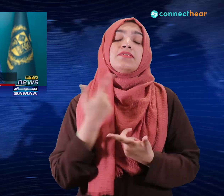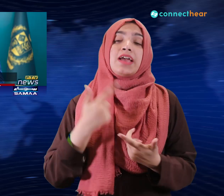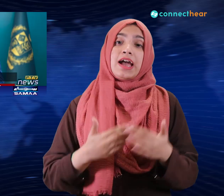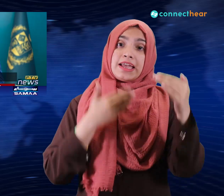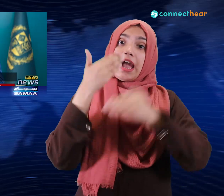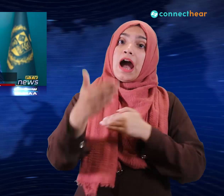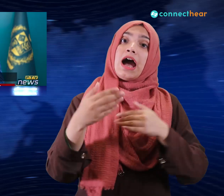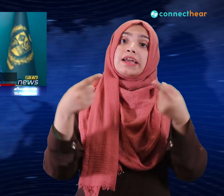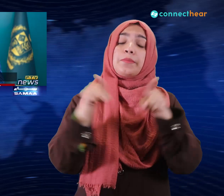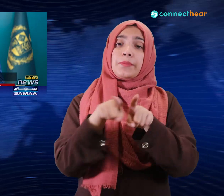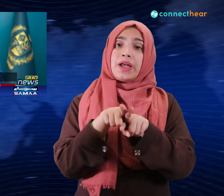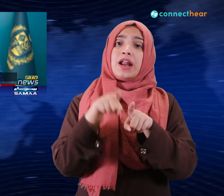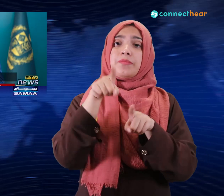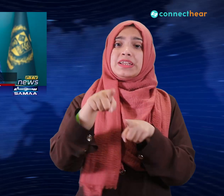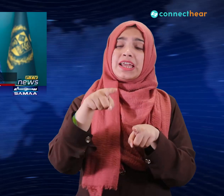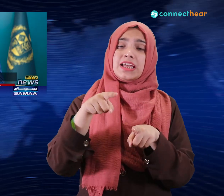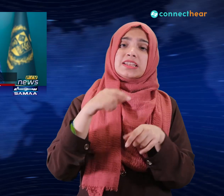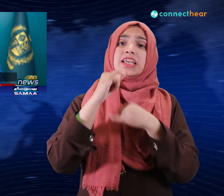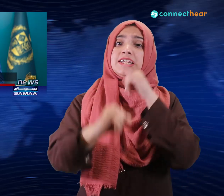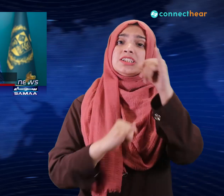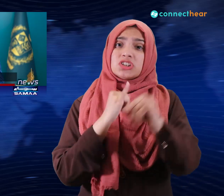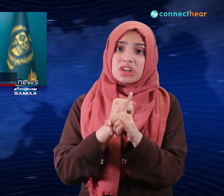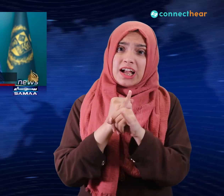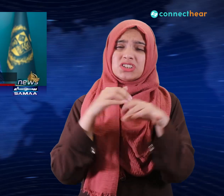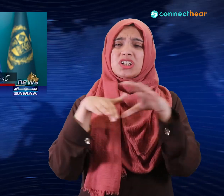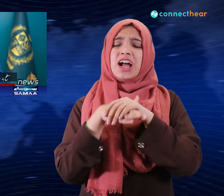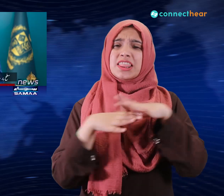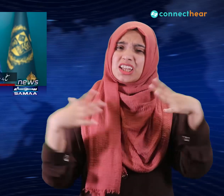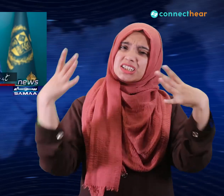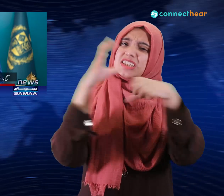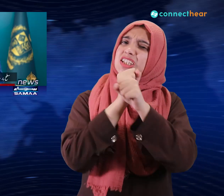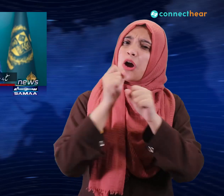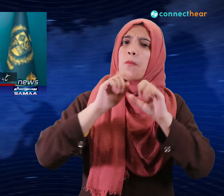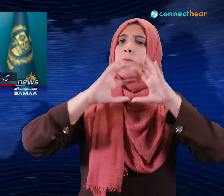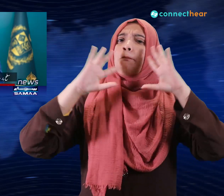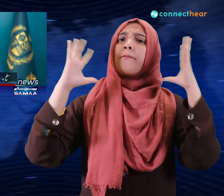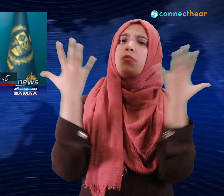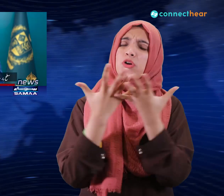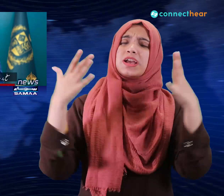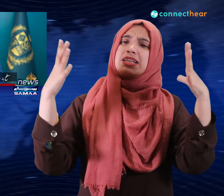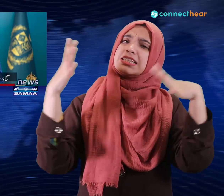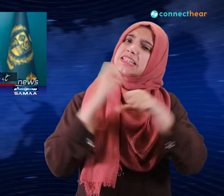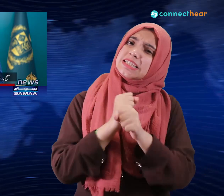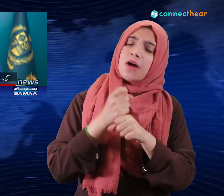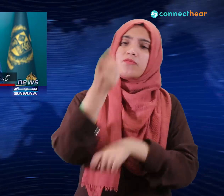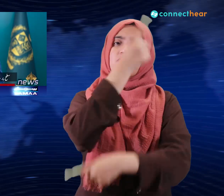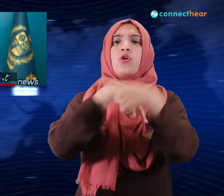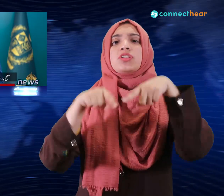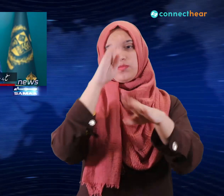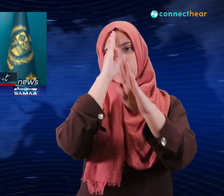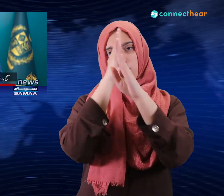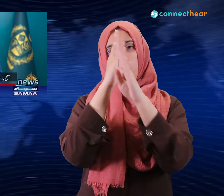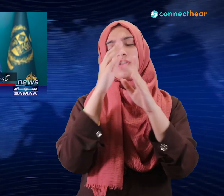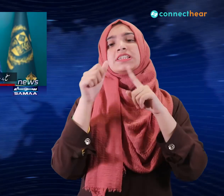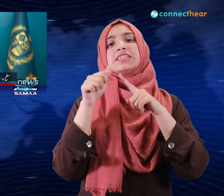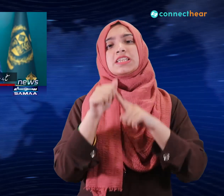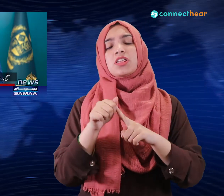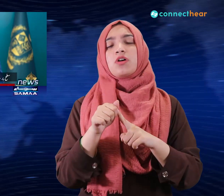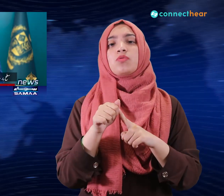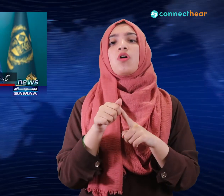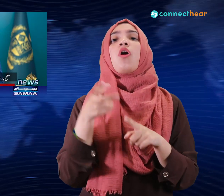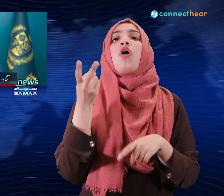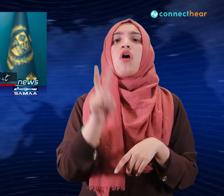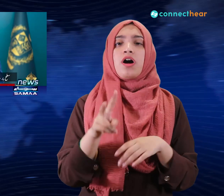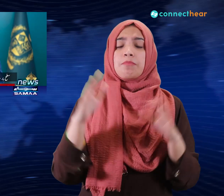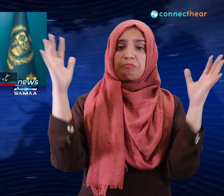that the following actions at the national and international level are indispensable to respond effectively